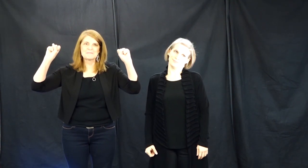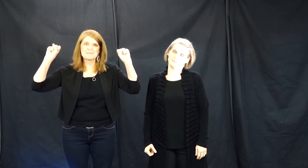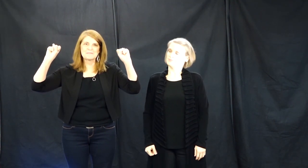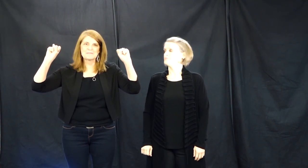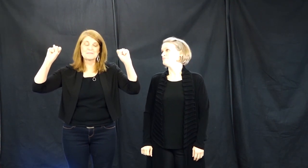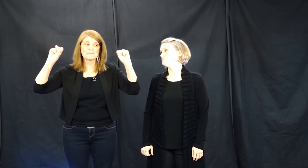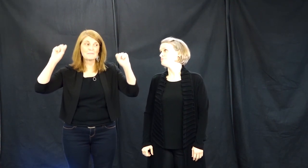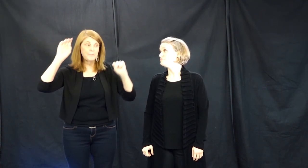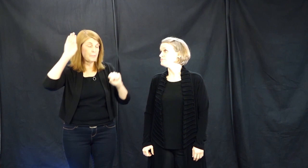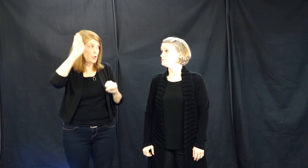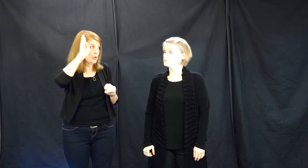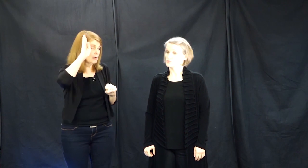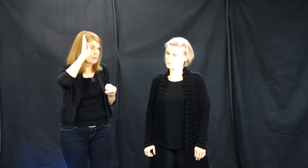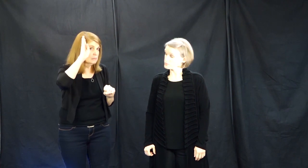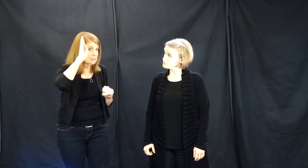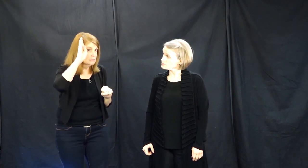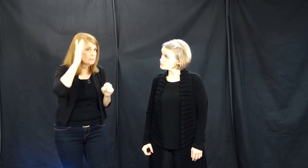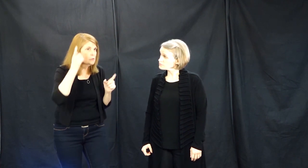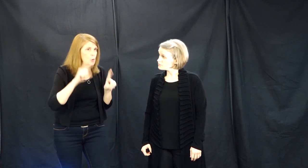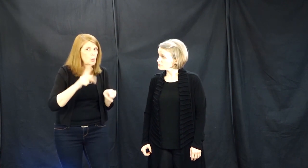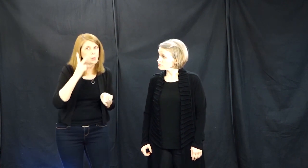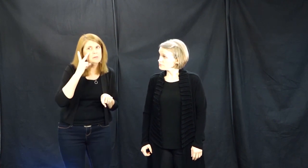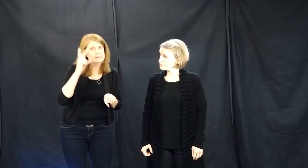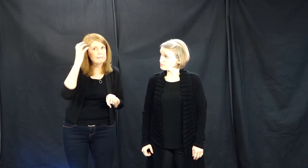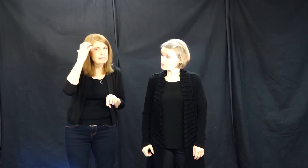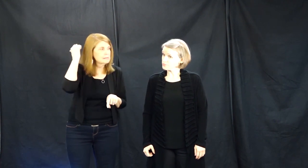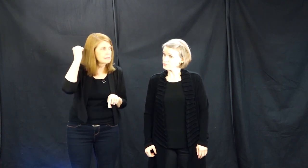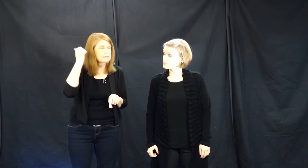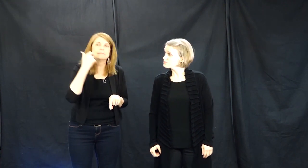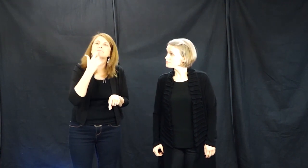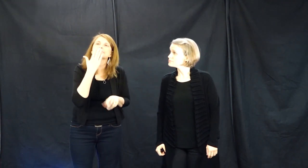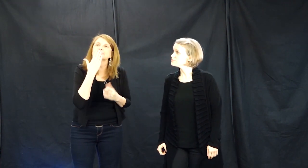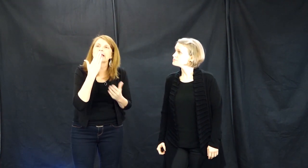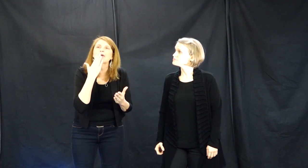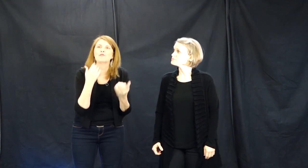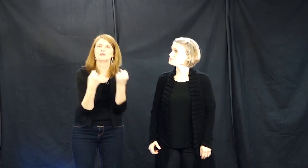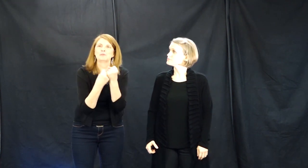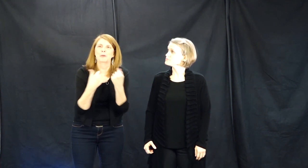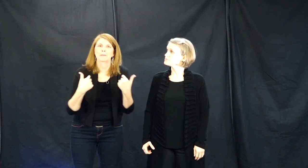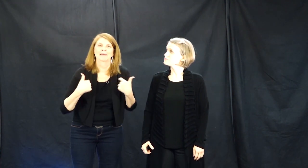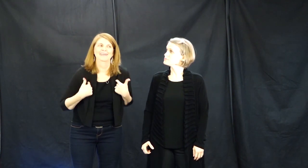Burr, when you see Hamilton, thank him for the endorsement.